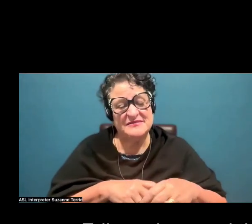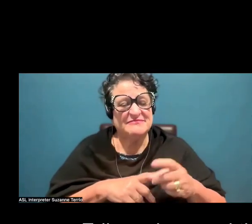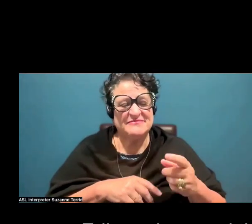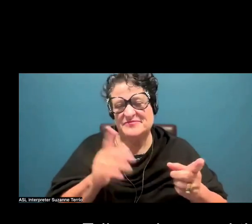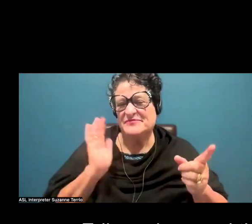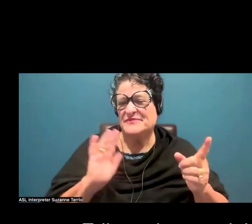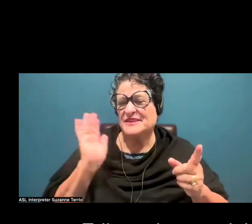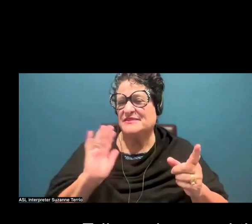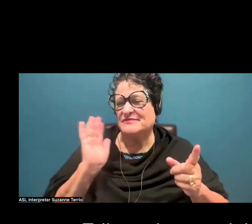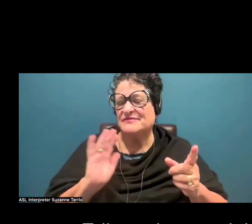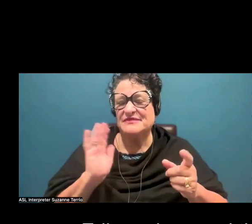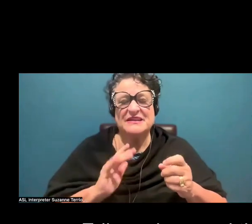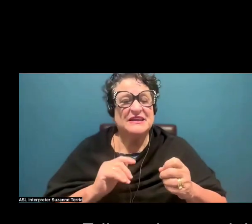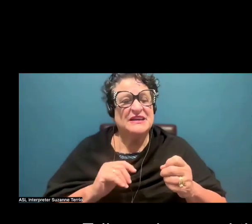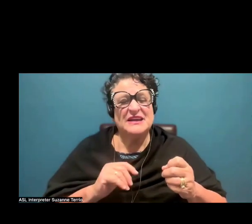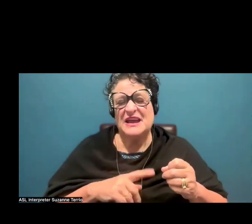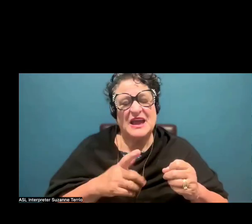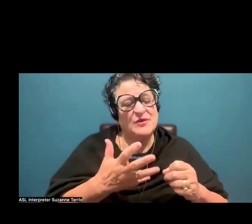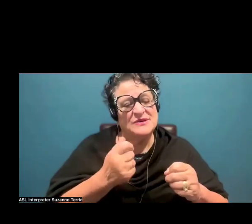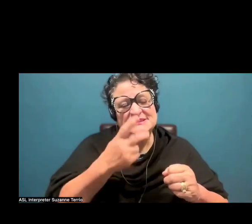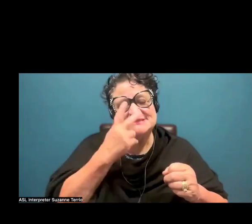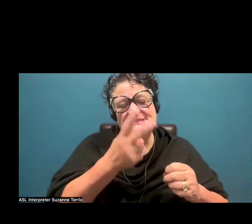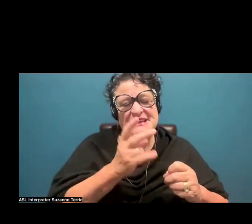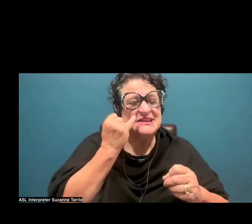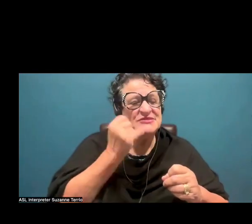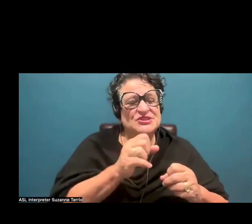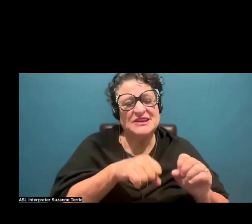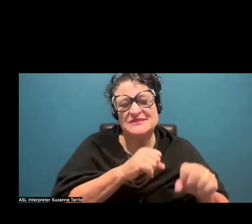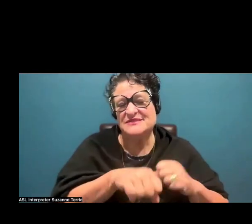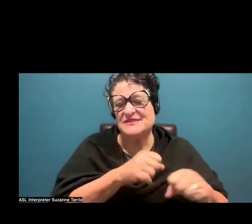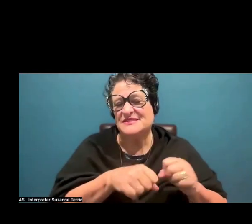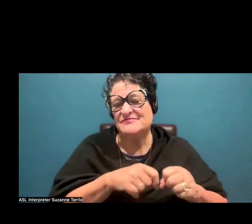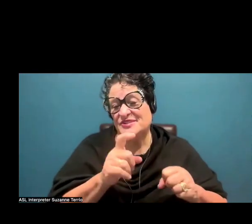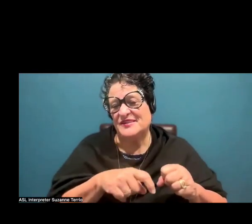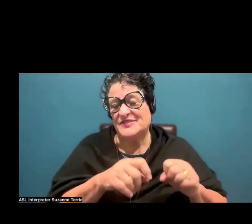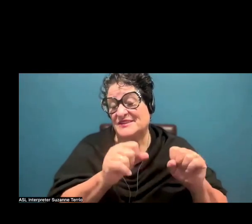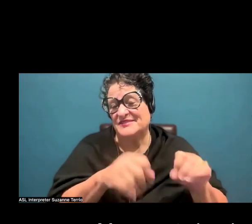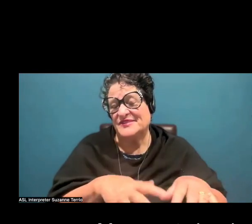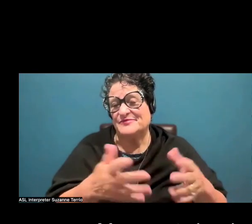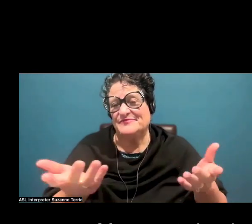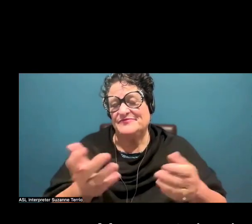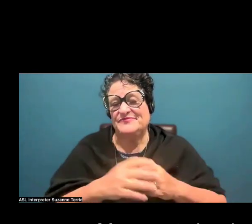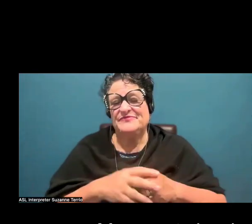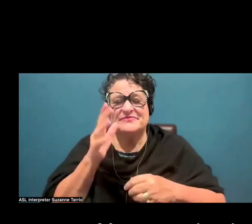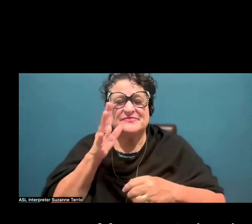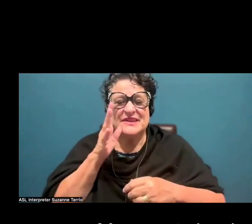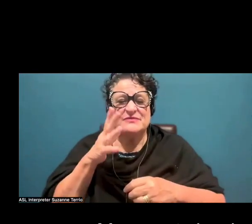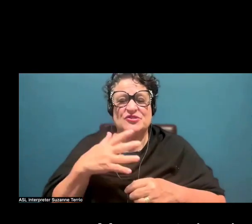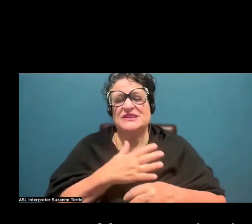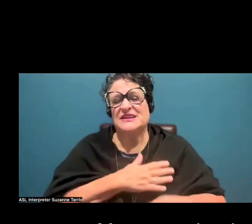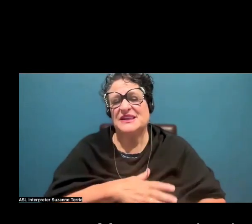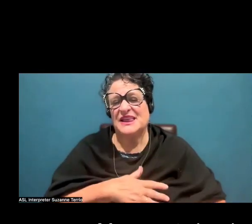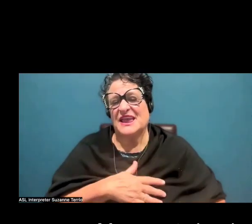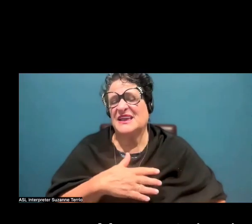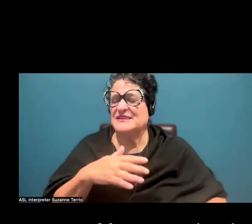just to see if she could. Some things you have to give up. Mom rests her hand on my leg, her